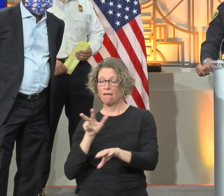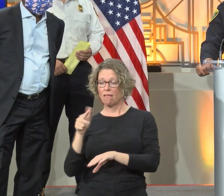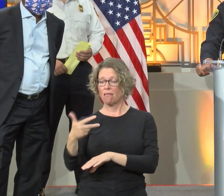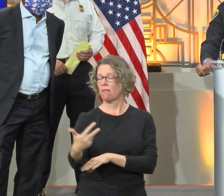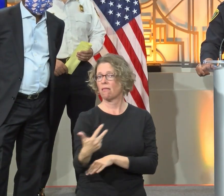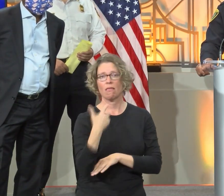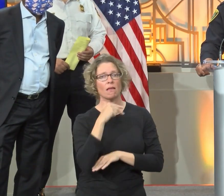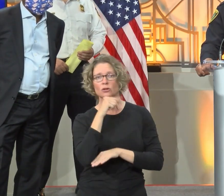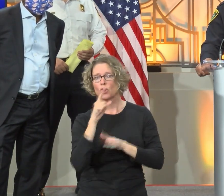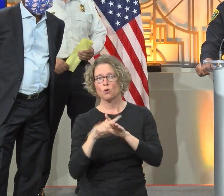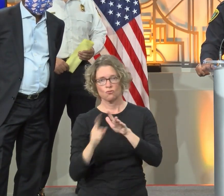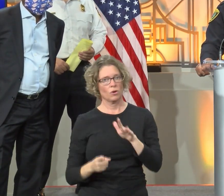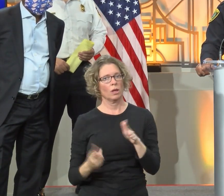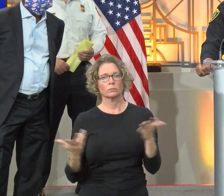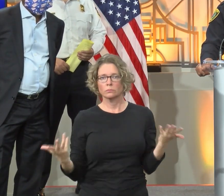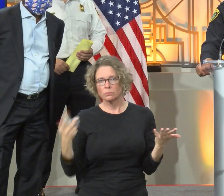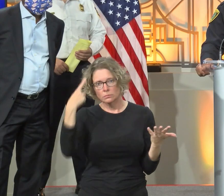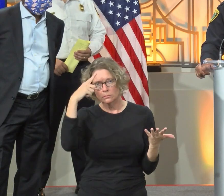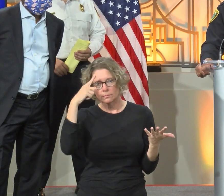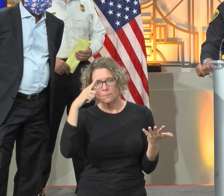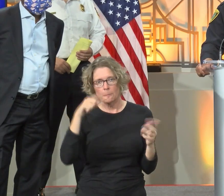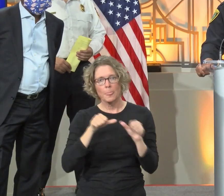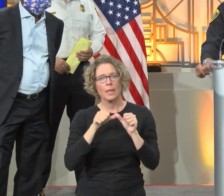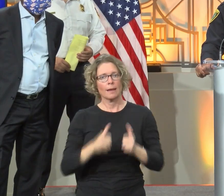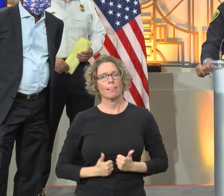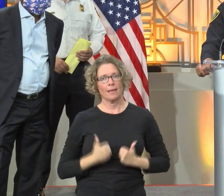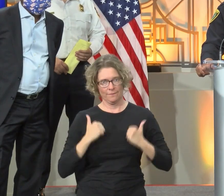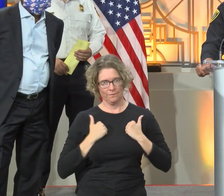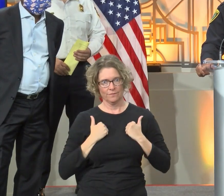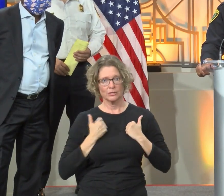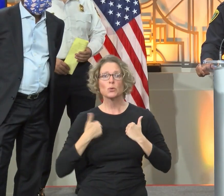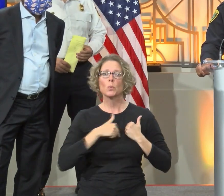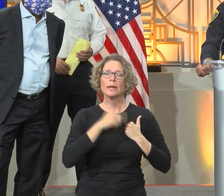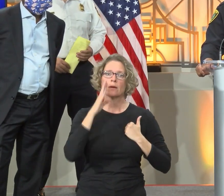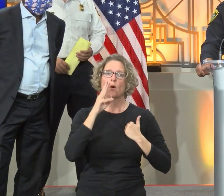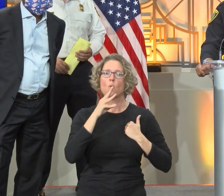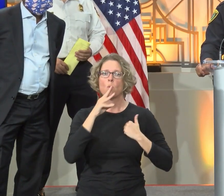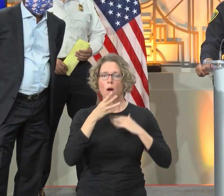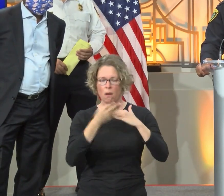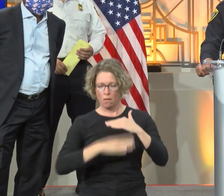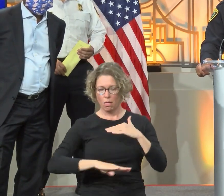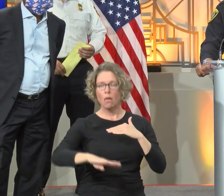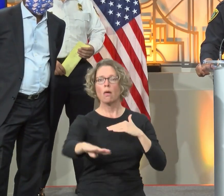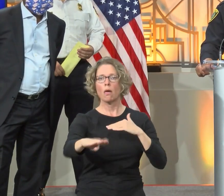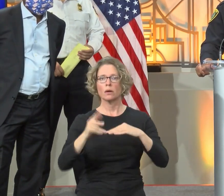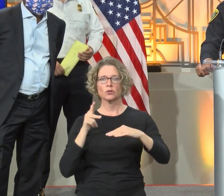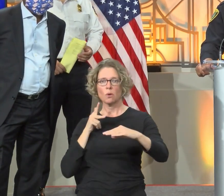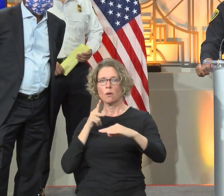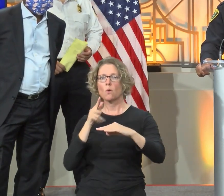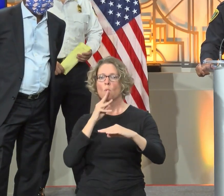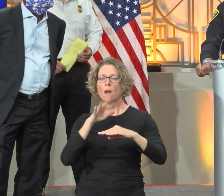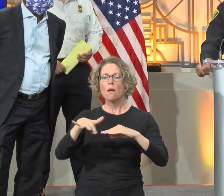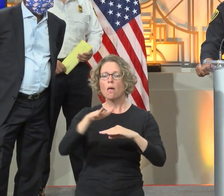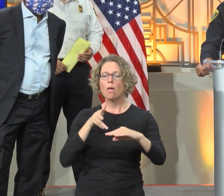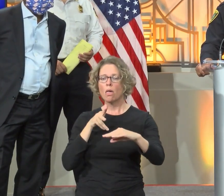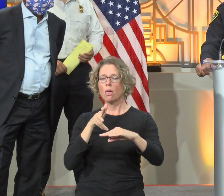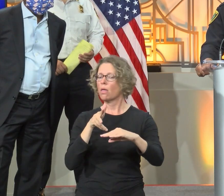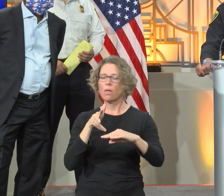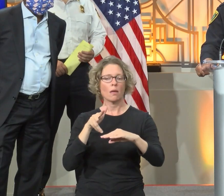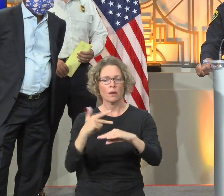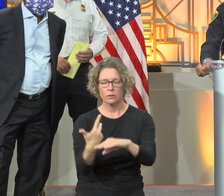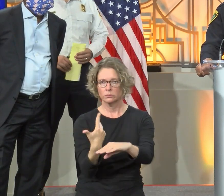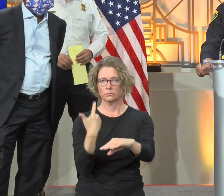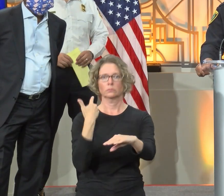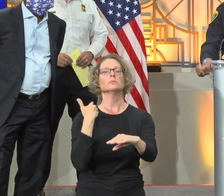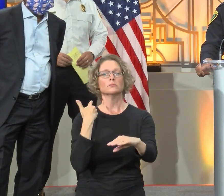alive. Every Houstonian that's been here knows where the low water crossings are at. They know where the problems are at, and we just urge you to stay off the water once